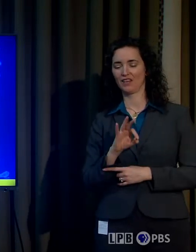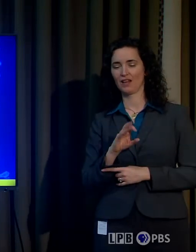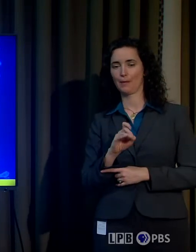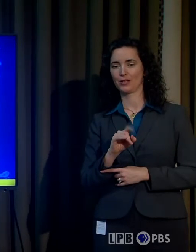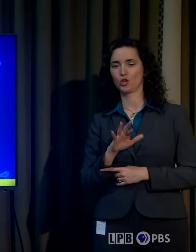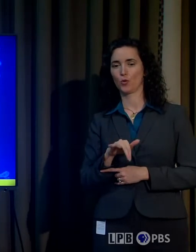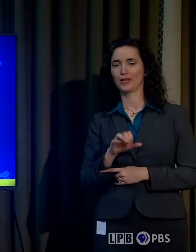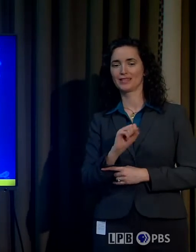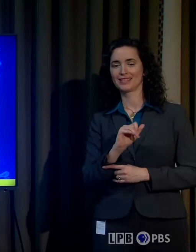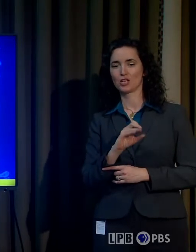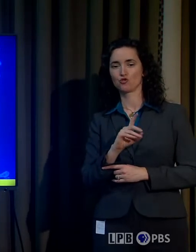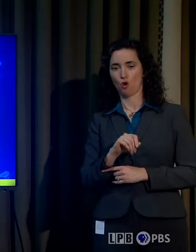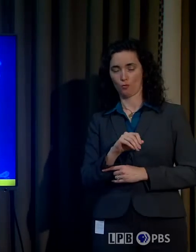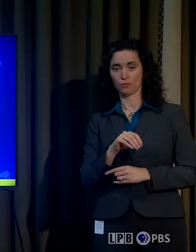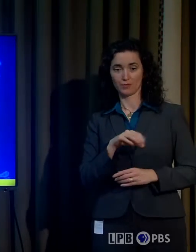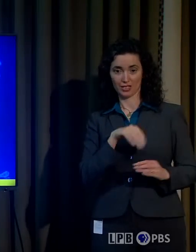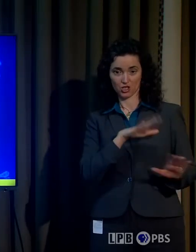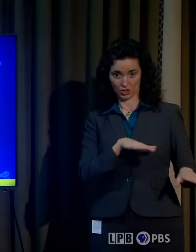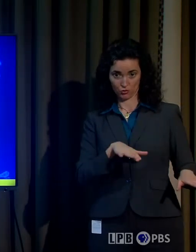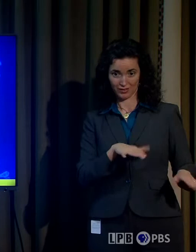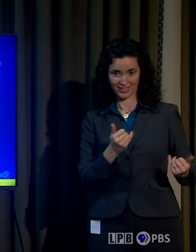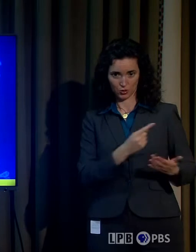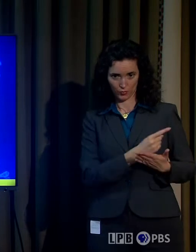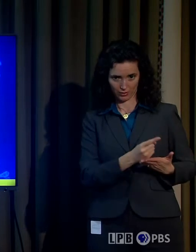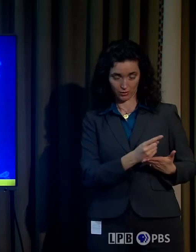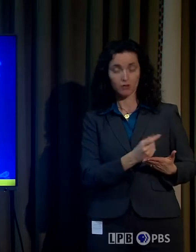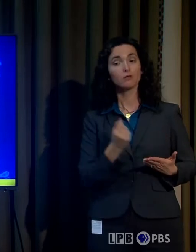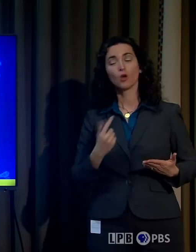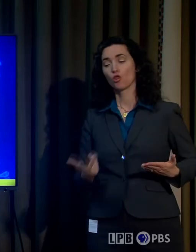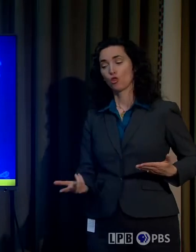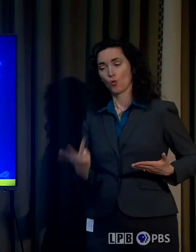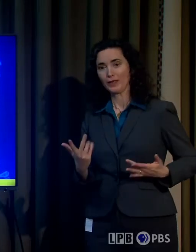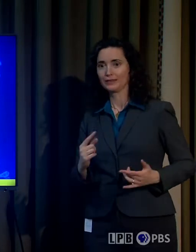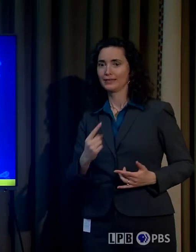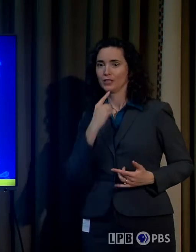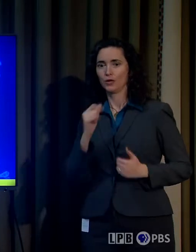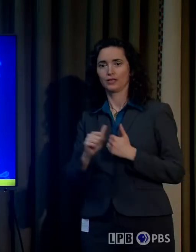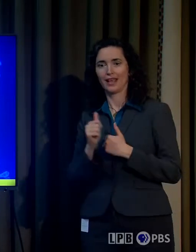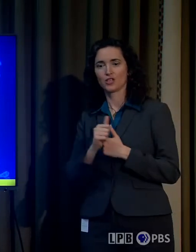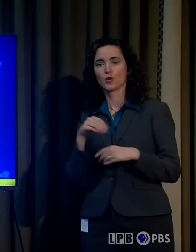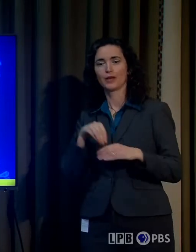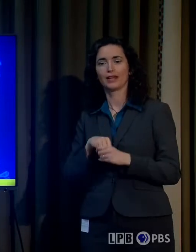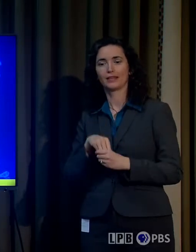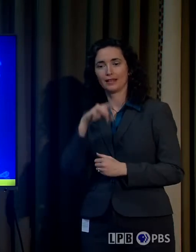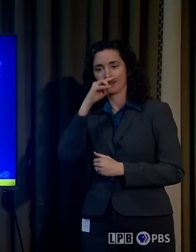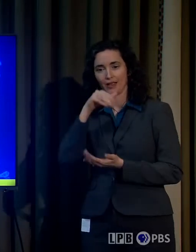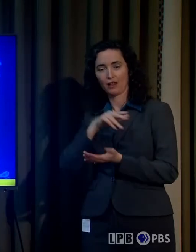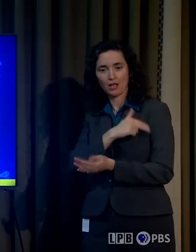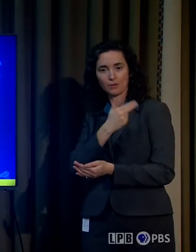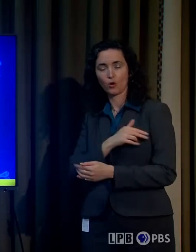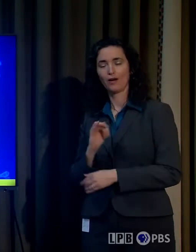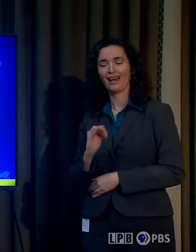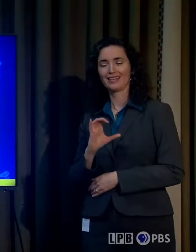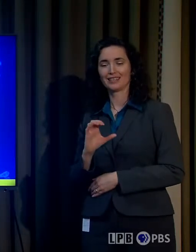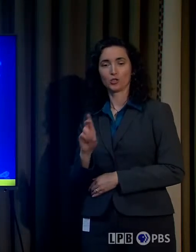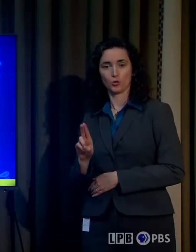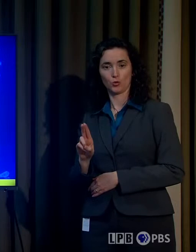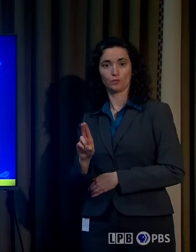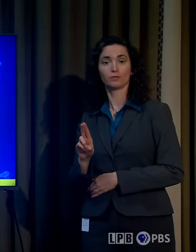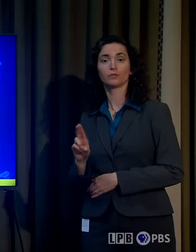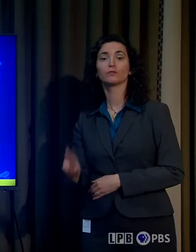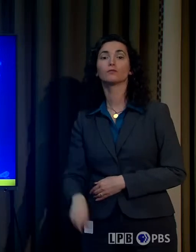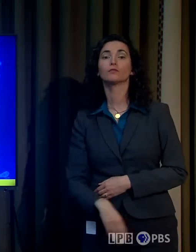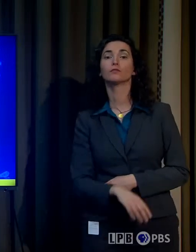those cases are in critical condition in pediatric ICUs. That's a severe marker as well. We had 33